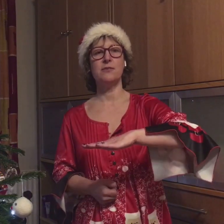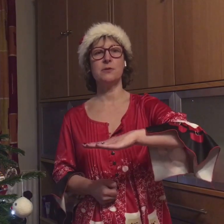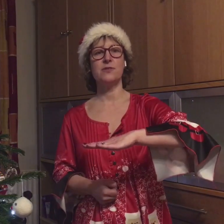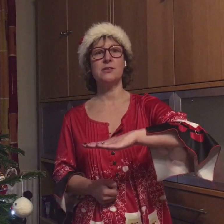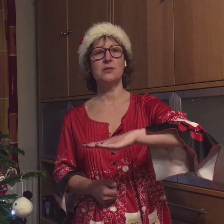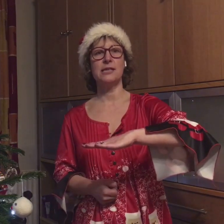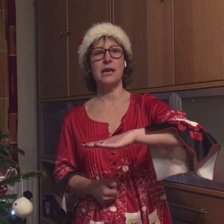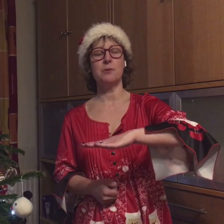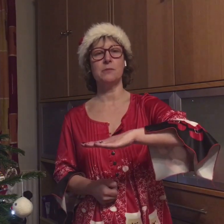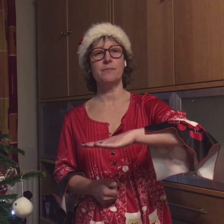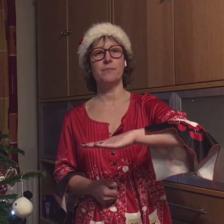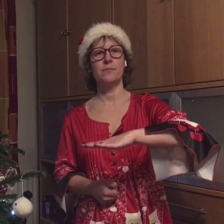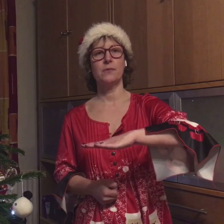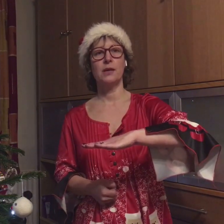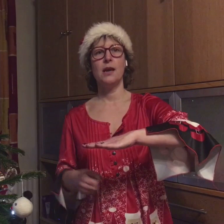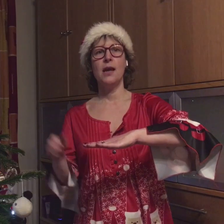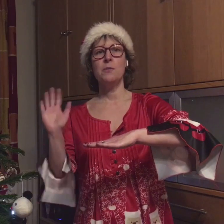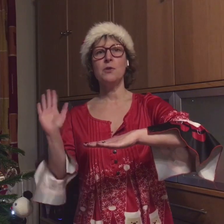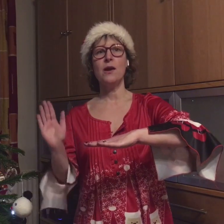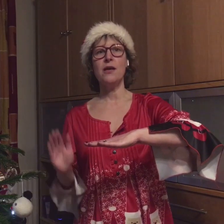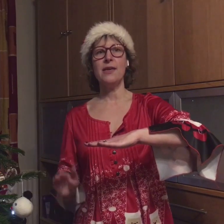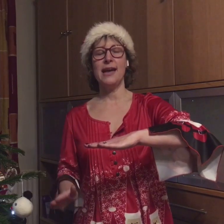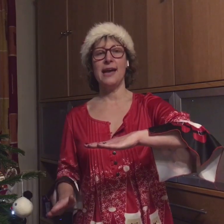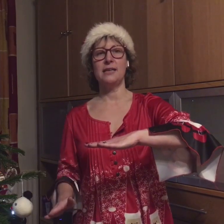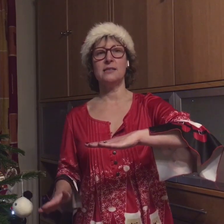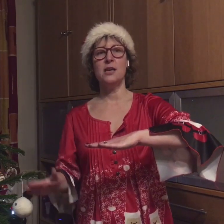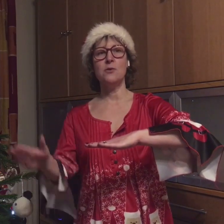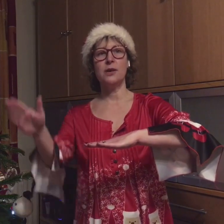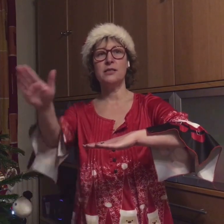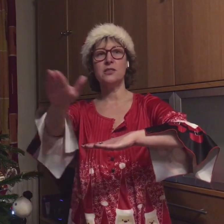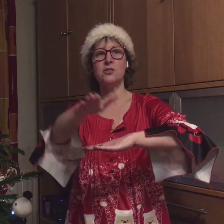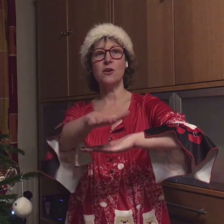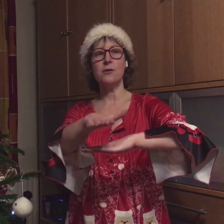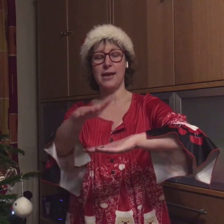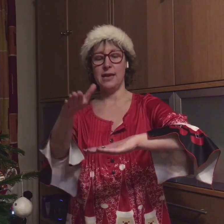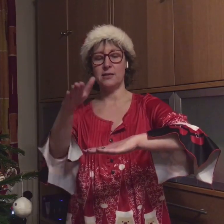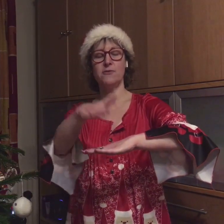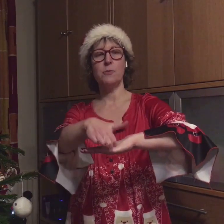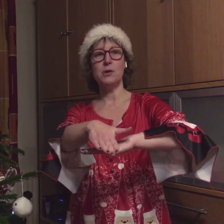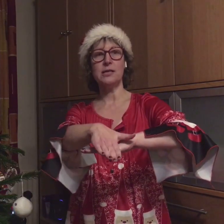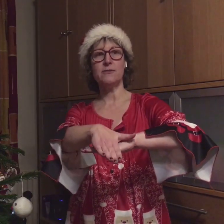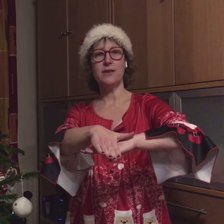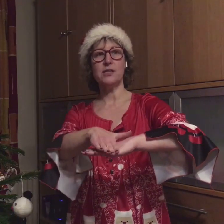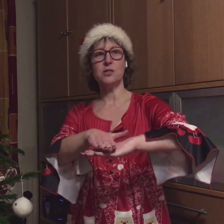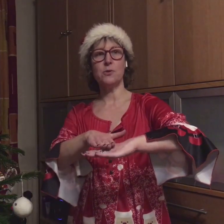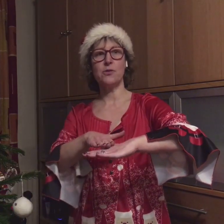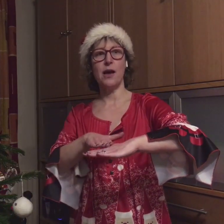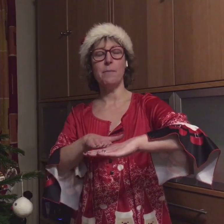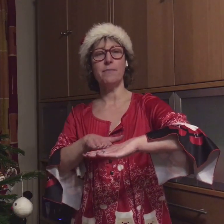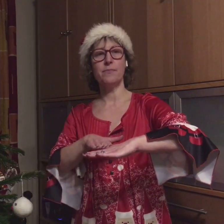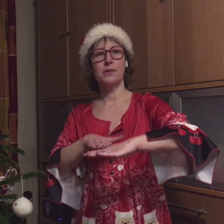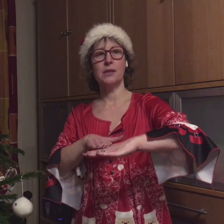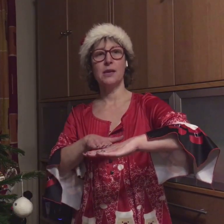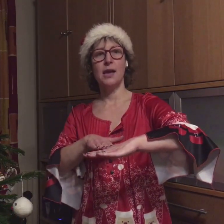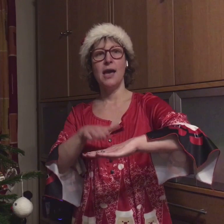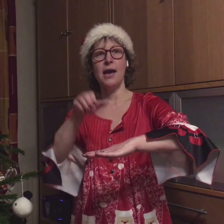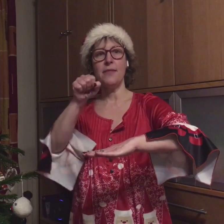it was flat on a table. With your other hand, you're going to stroke it from your little finger to your thumb, and then